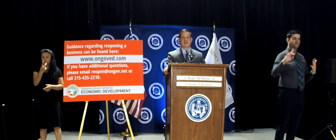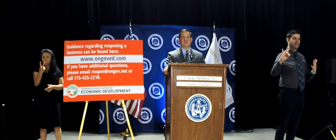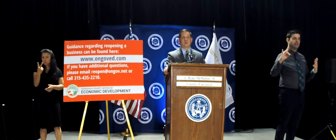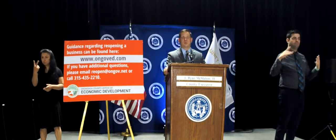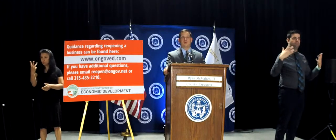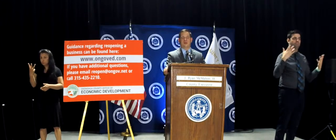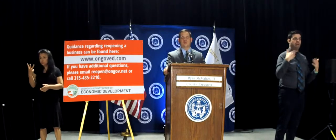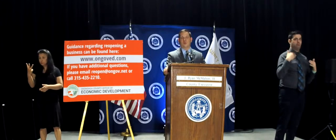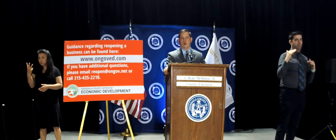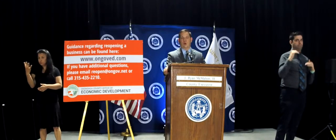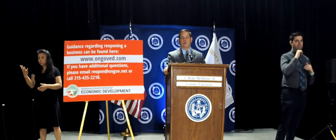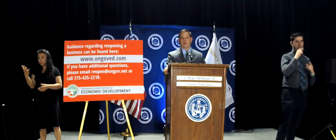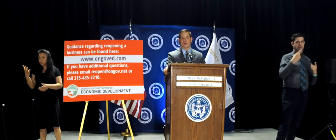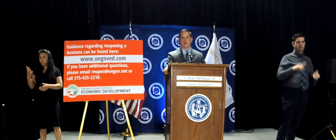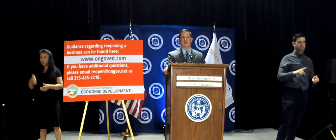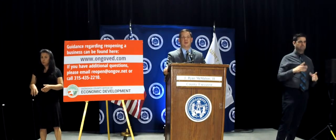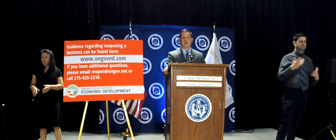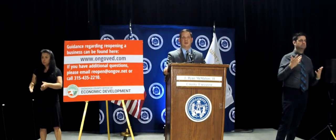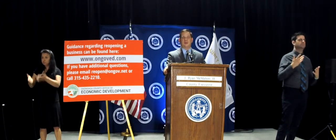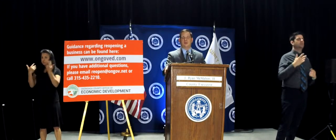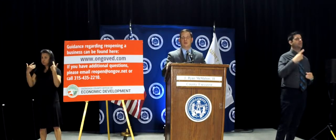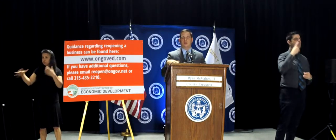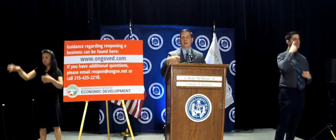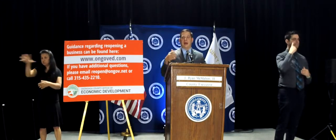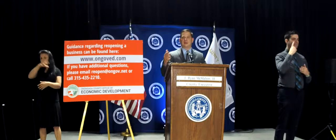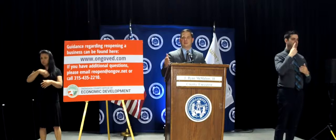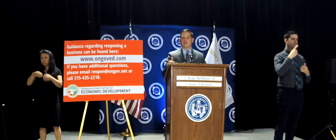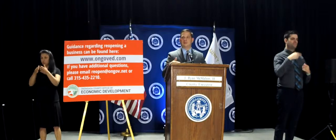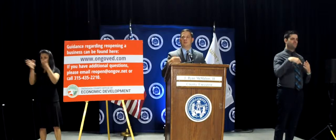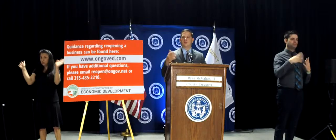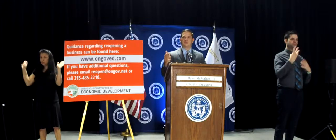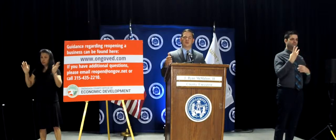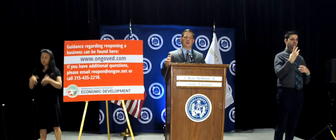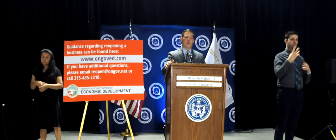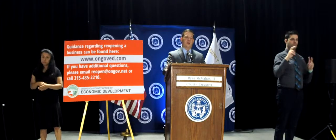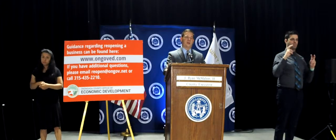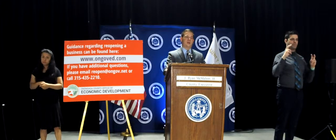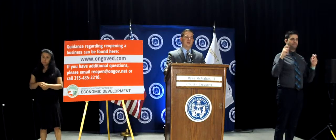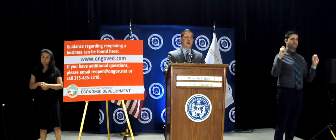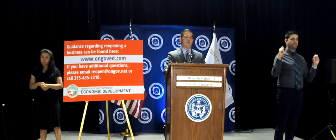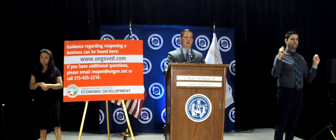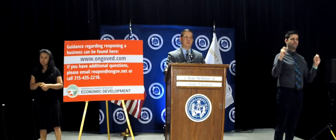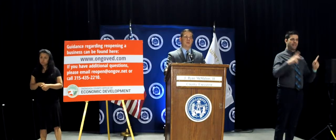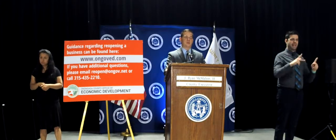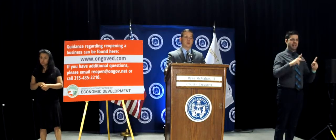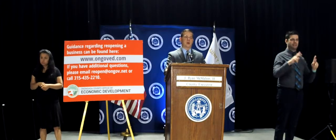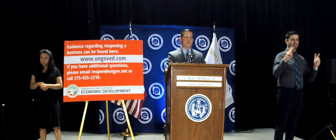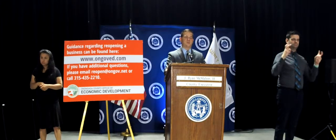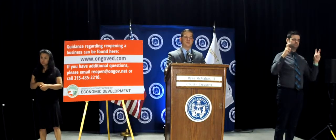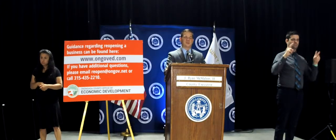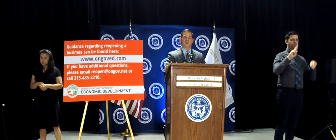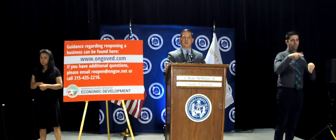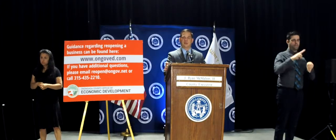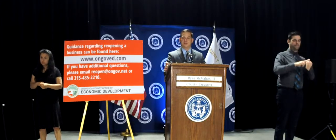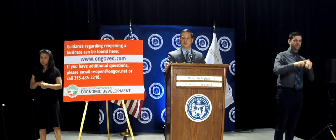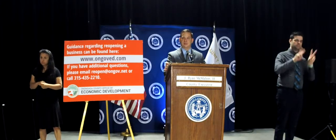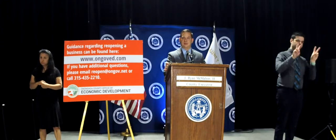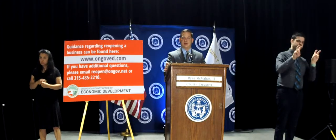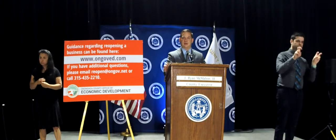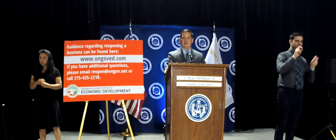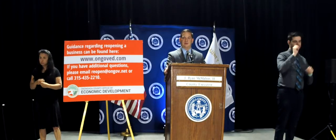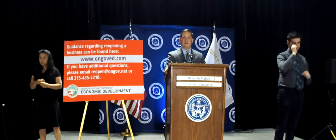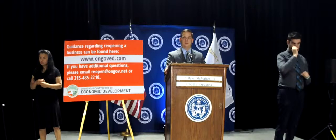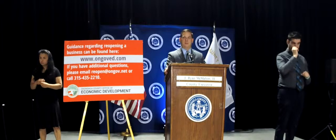my assessment would be phase 4. Hopefully, you're back. The businesses are going. Maybe there's a couple specific